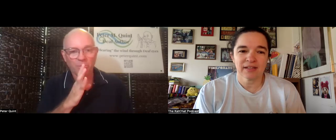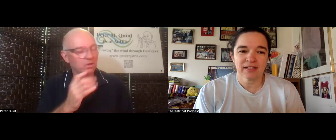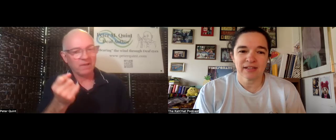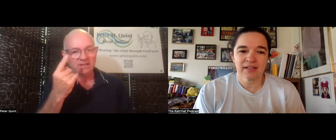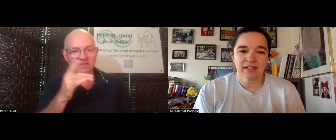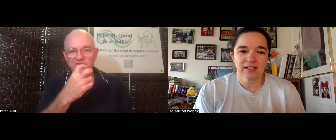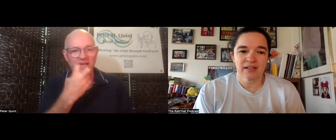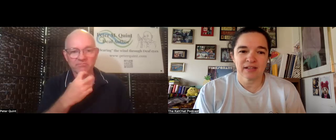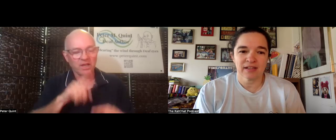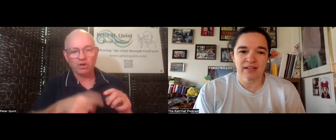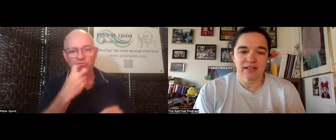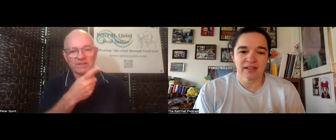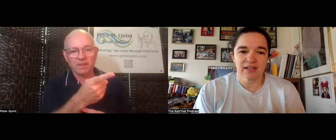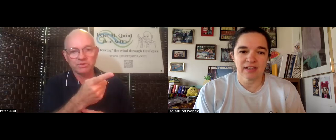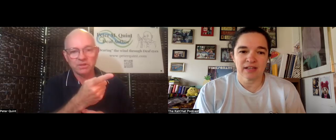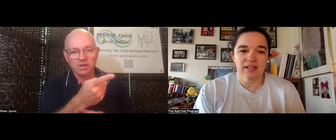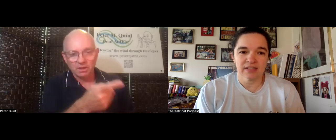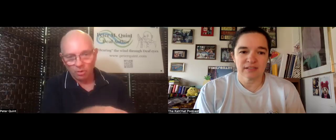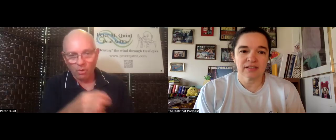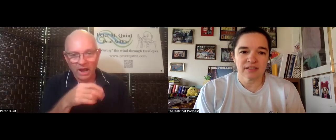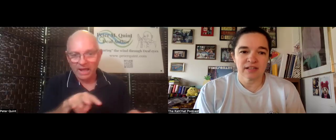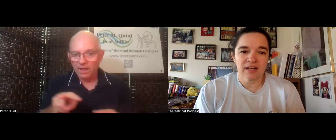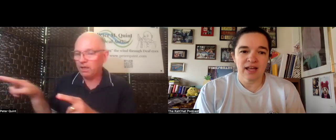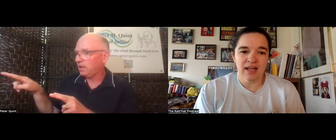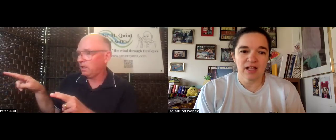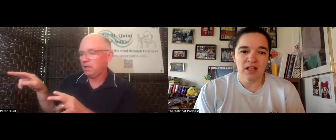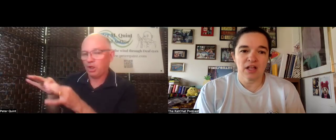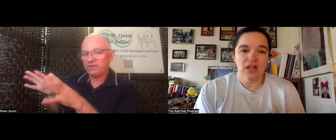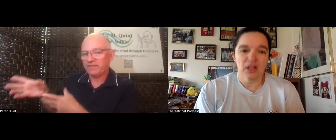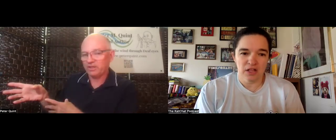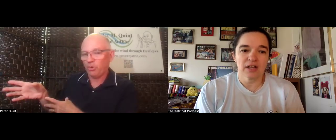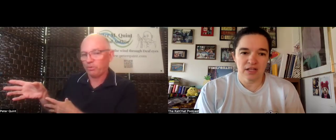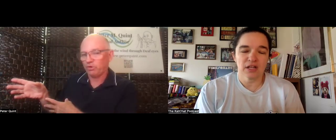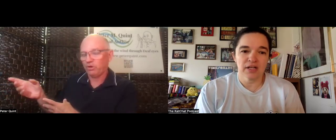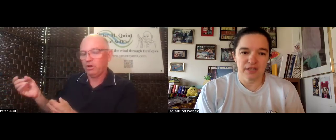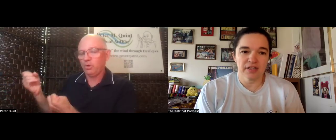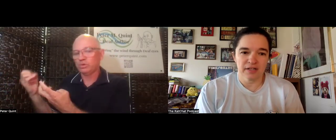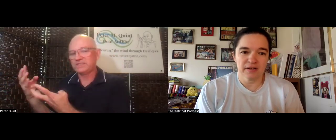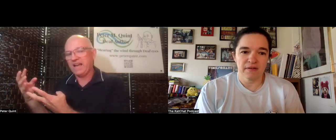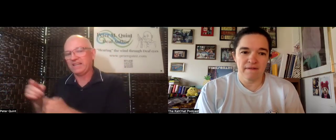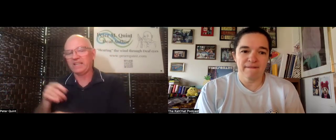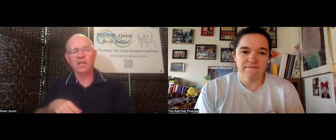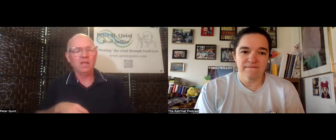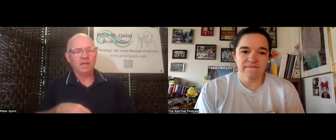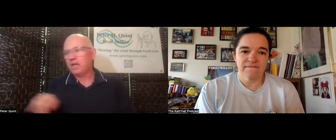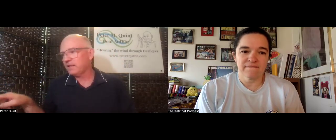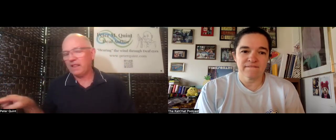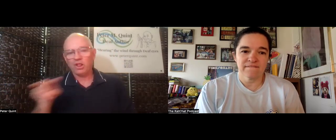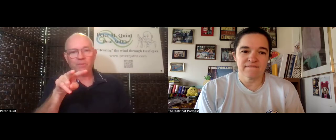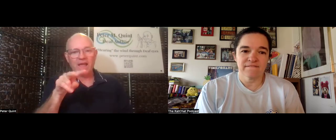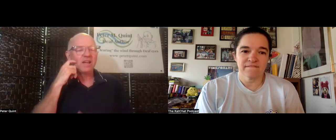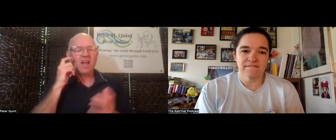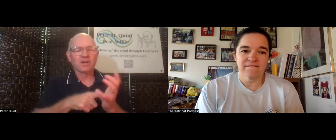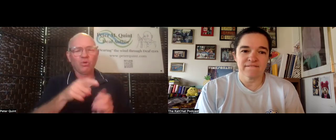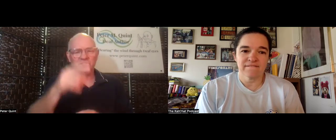he spoke. I didn't understand. I couldn't read his lips. So I looked at the interpreter who was signing. And then I